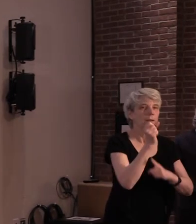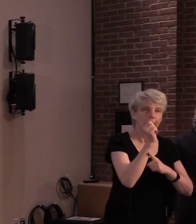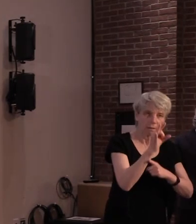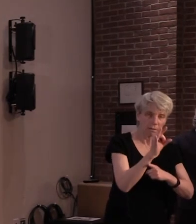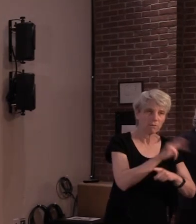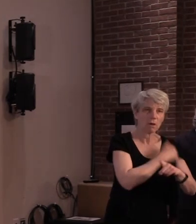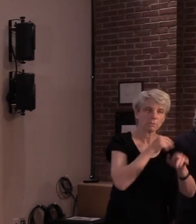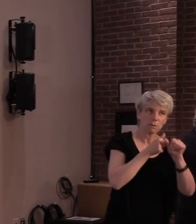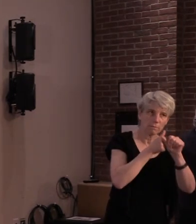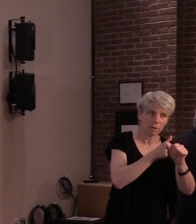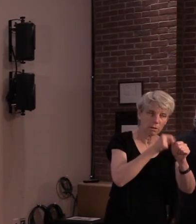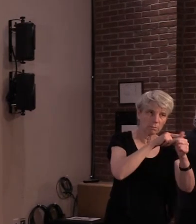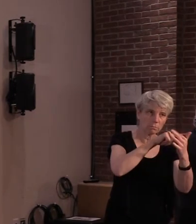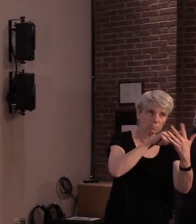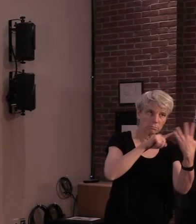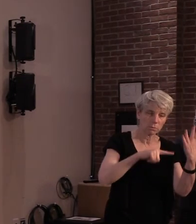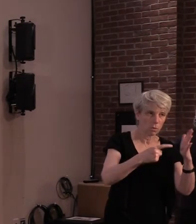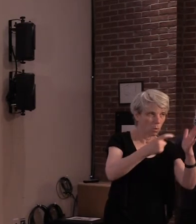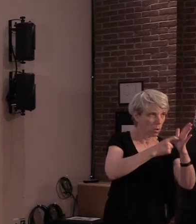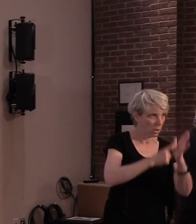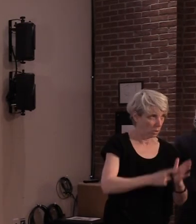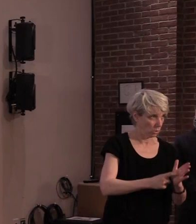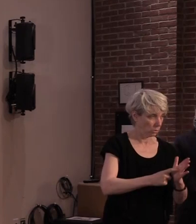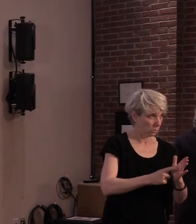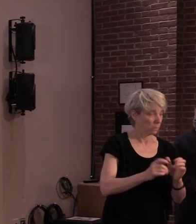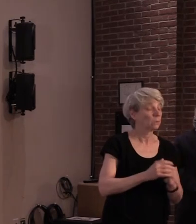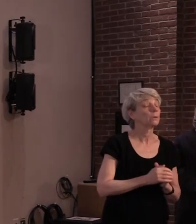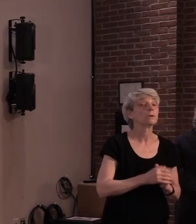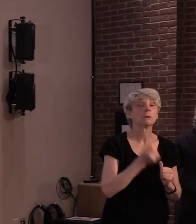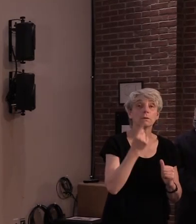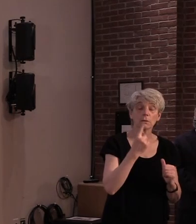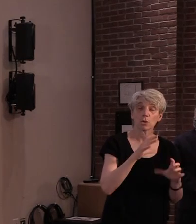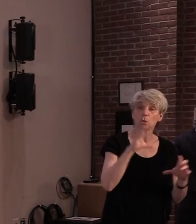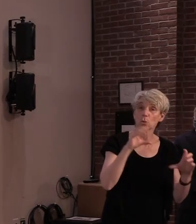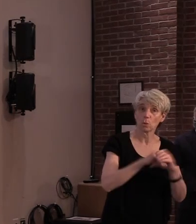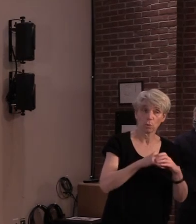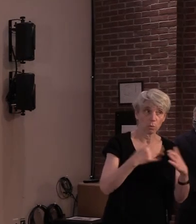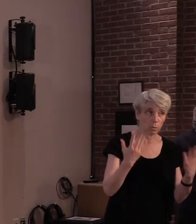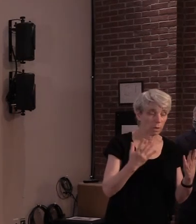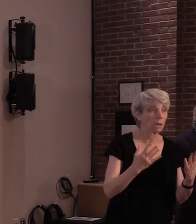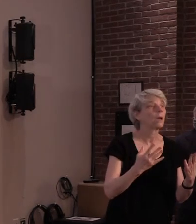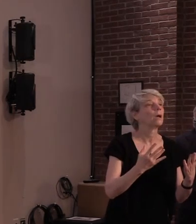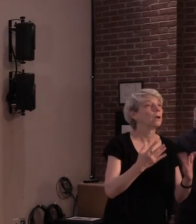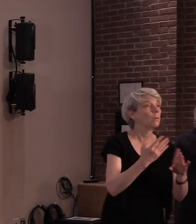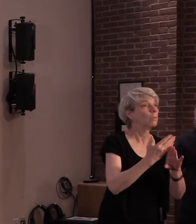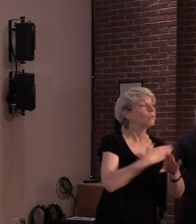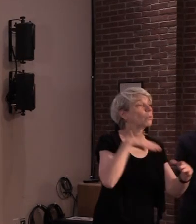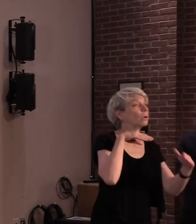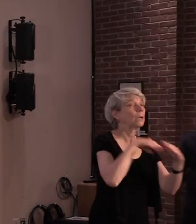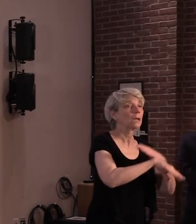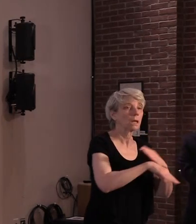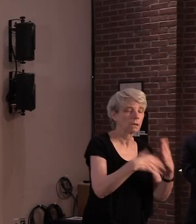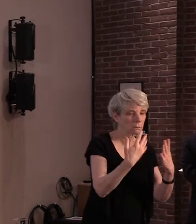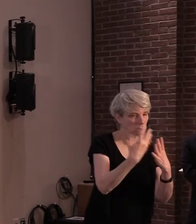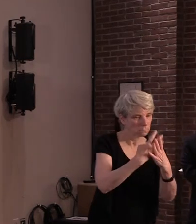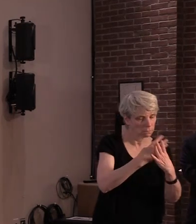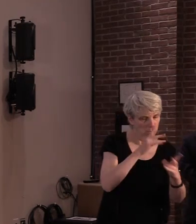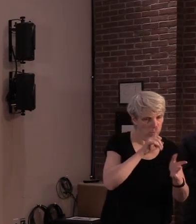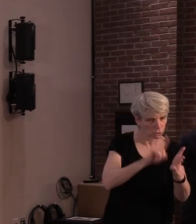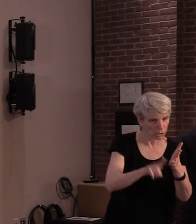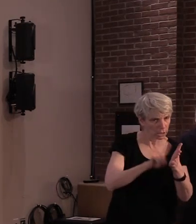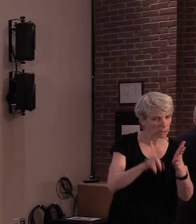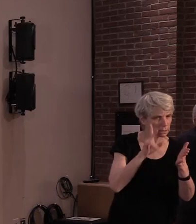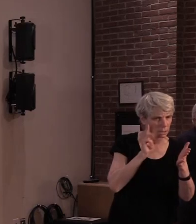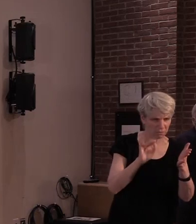of what we call mitigation requirements. These requirements include screening patients for COVID-19 related